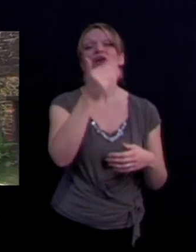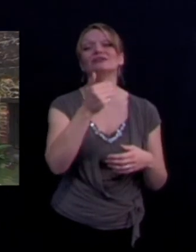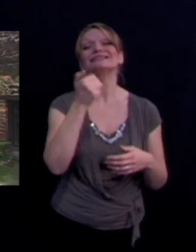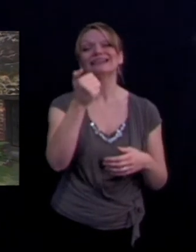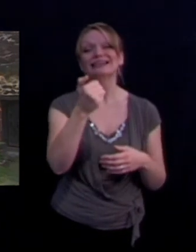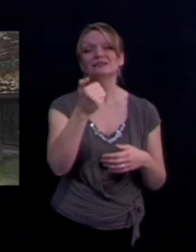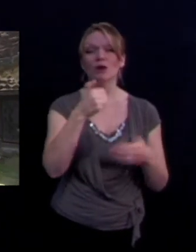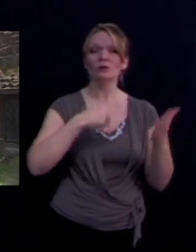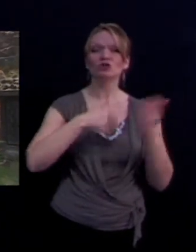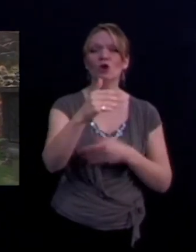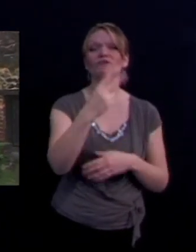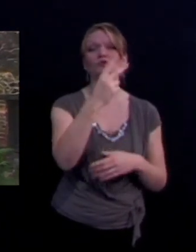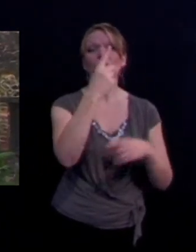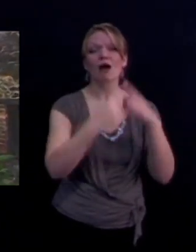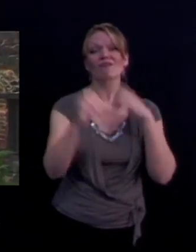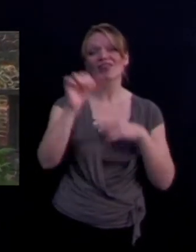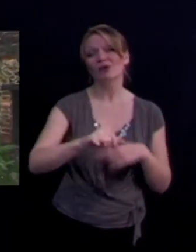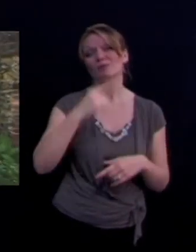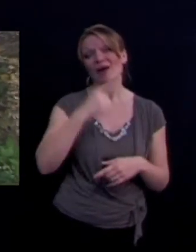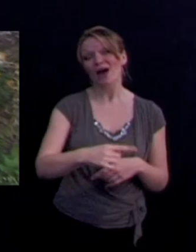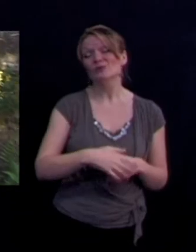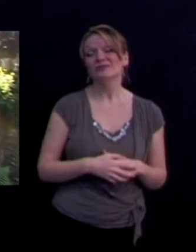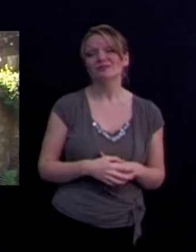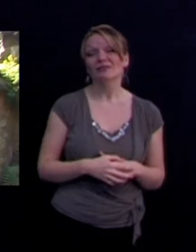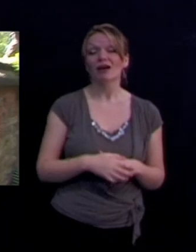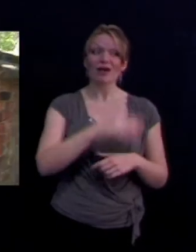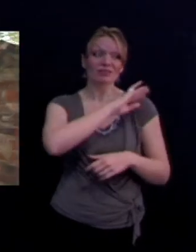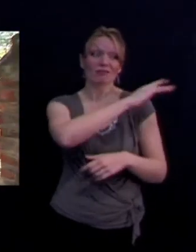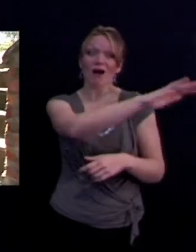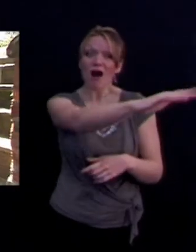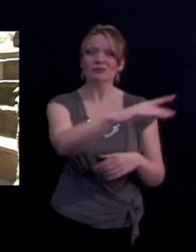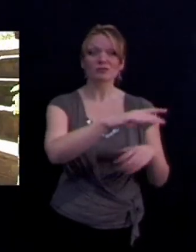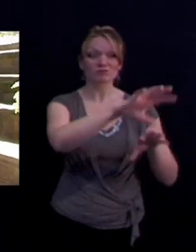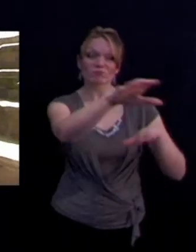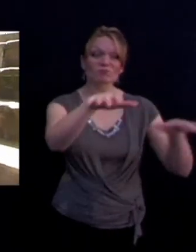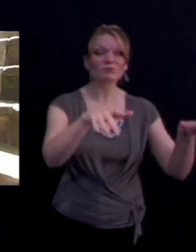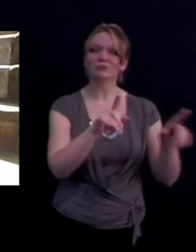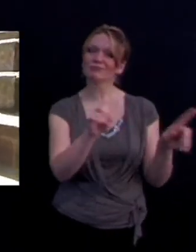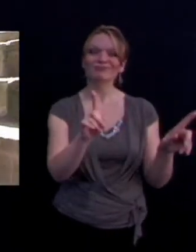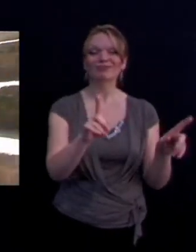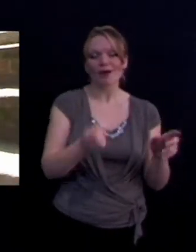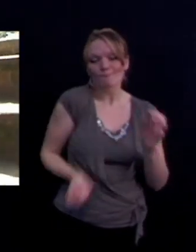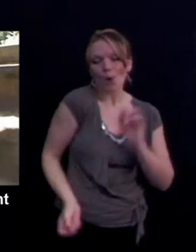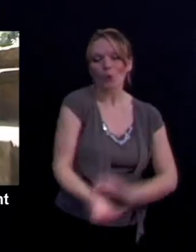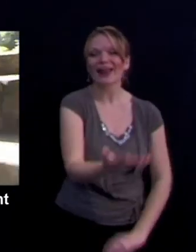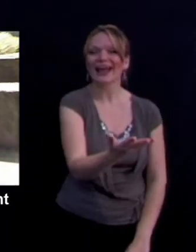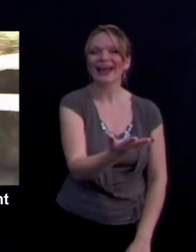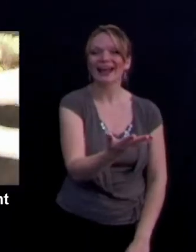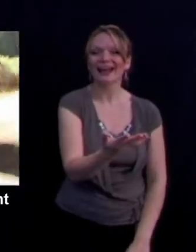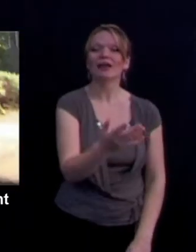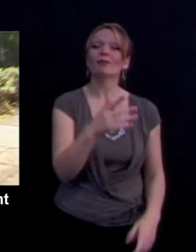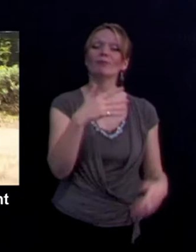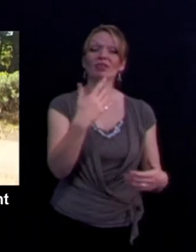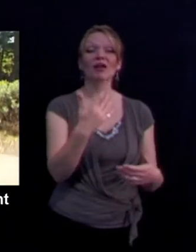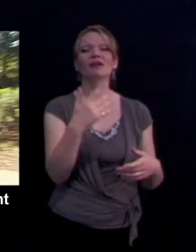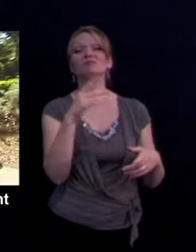for £2,500. The garden was once laid out as a bowling green, but other than that its